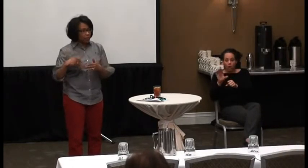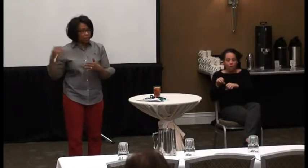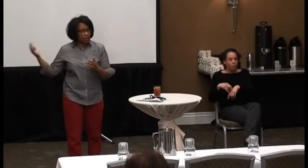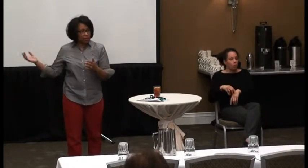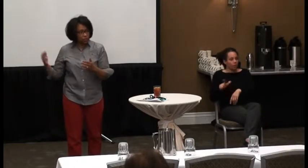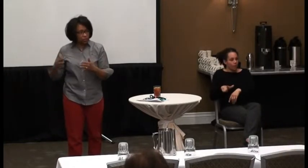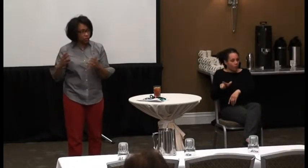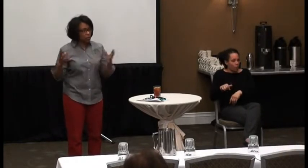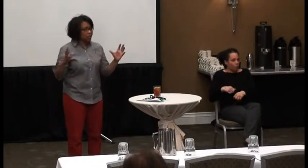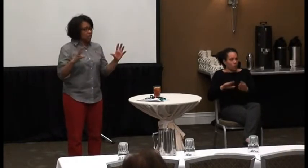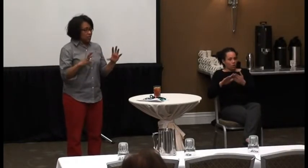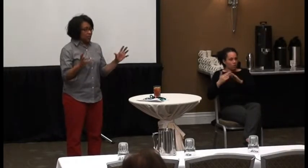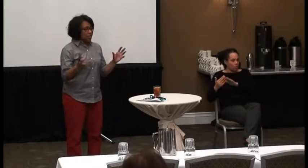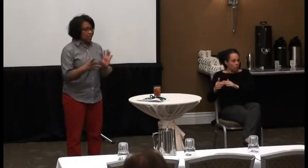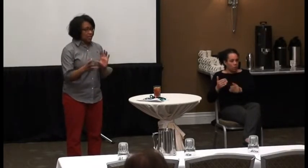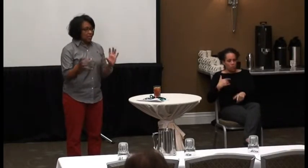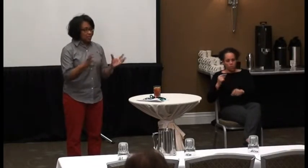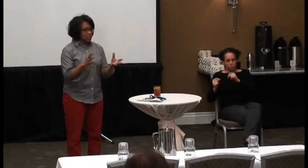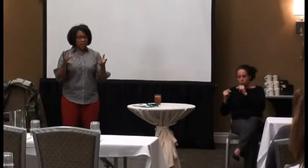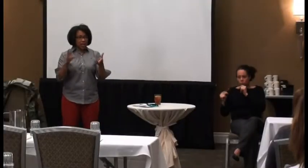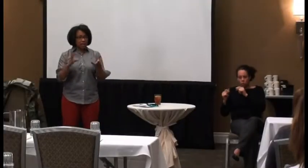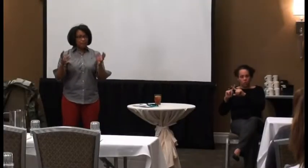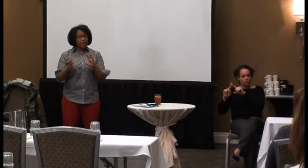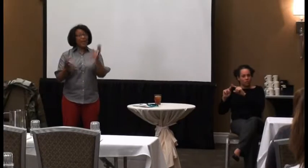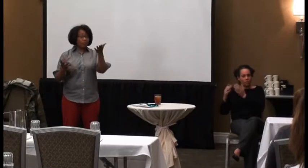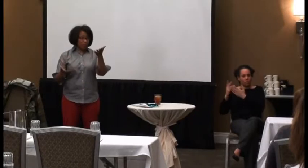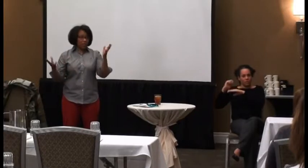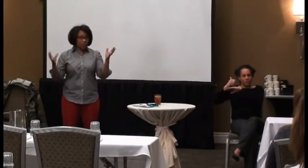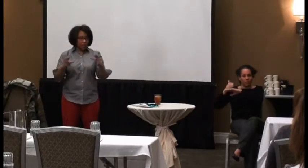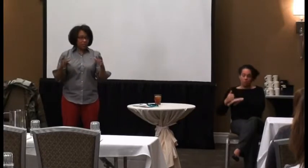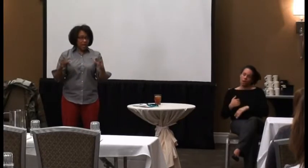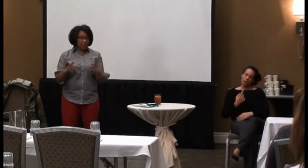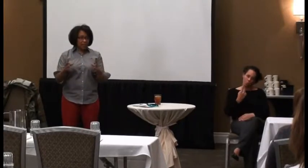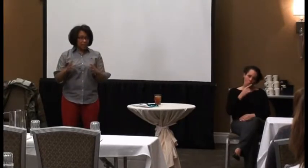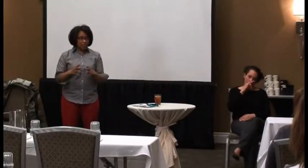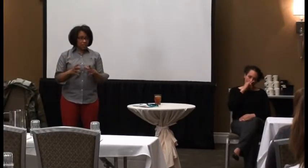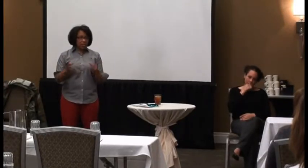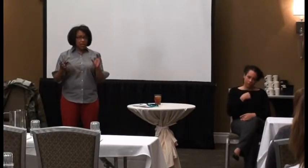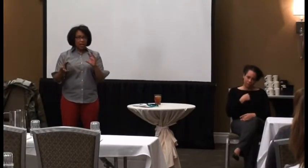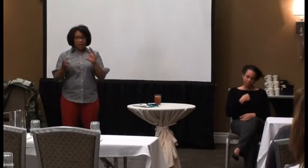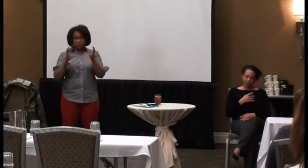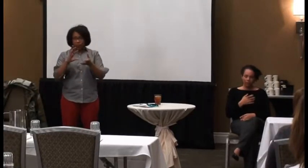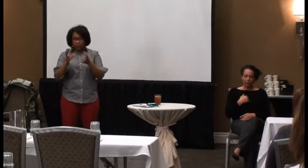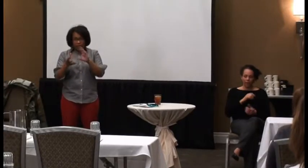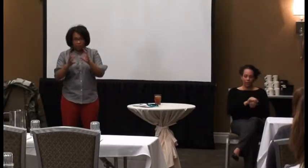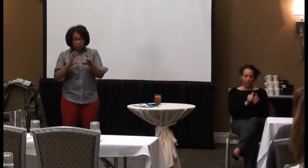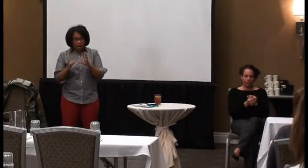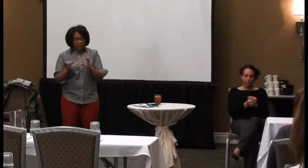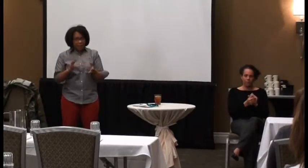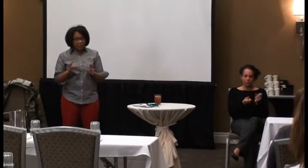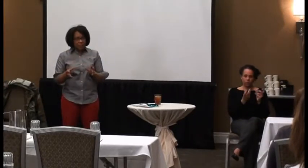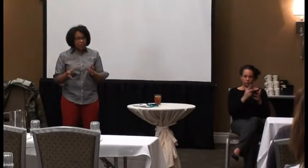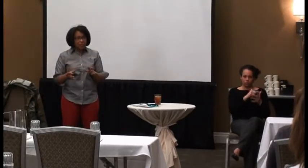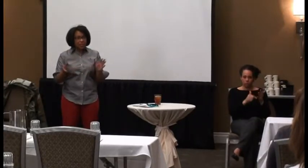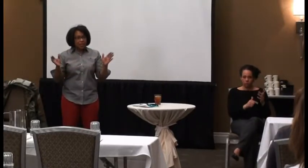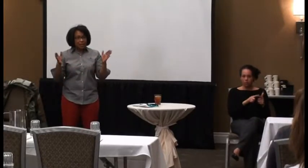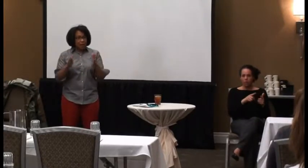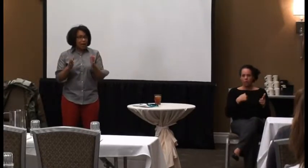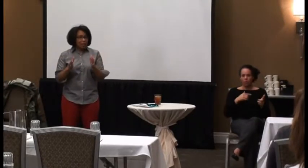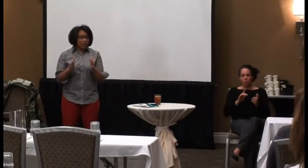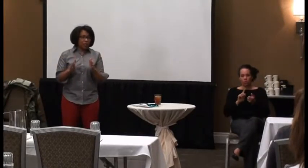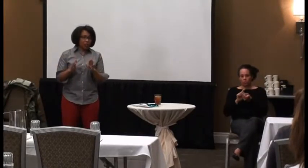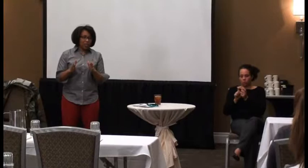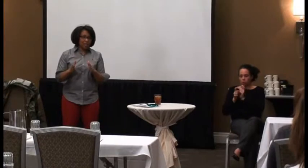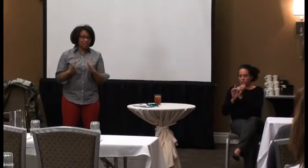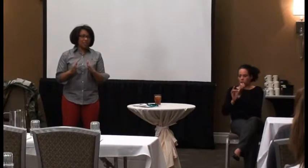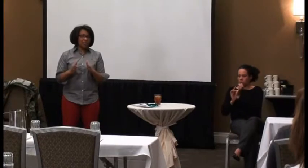in the community, you have a tutor, different things that, I have one kid who has accommodations, and we kind of modified the meds. The